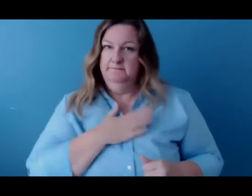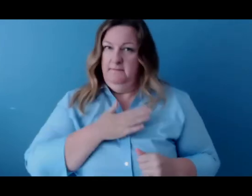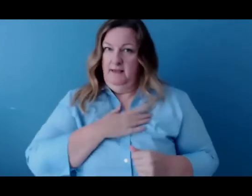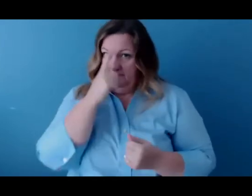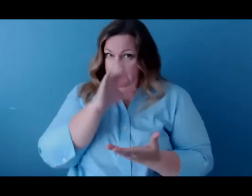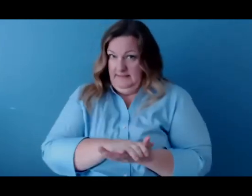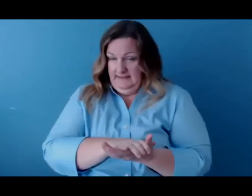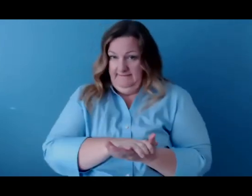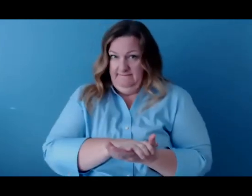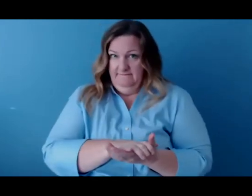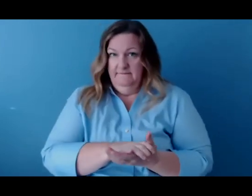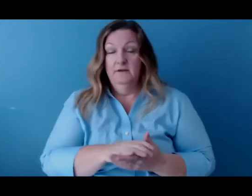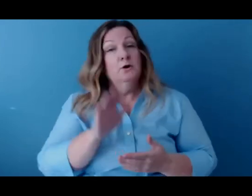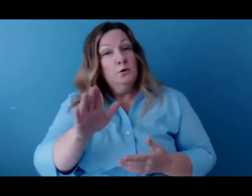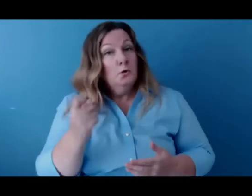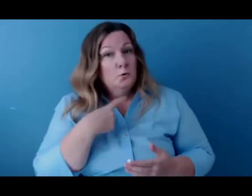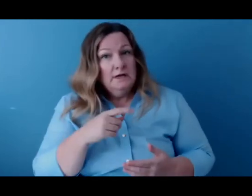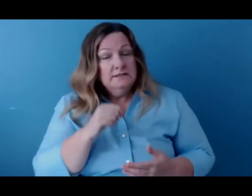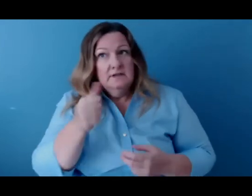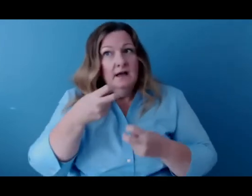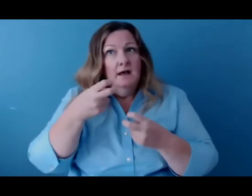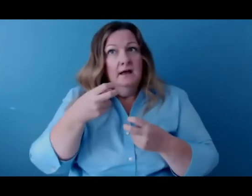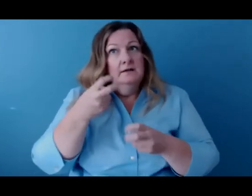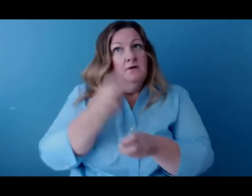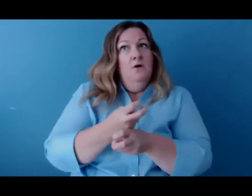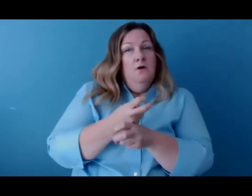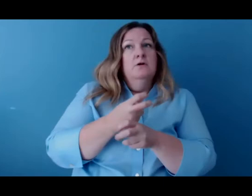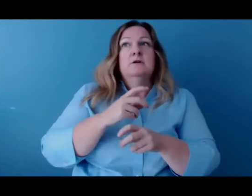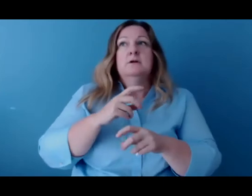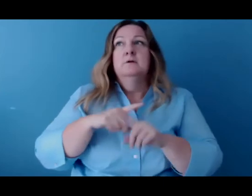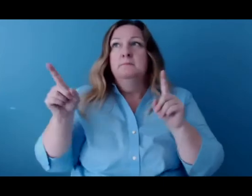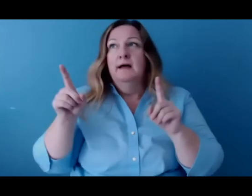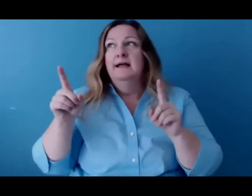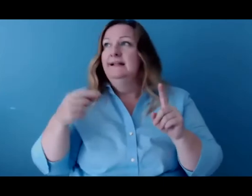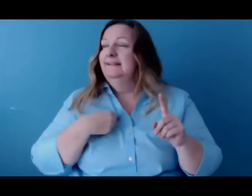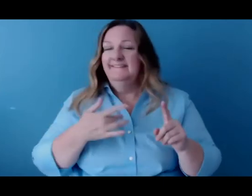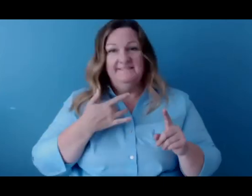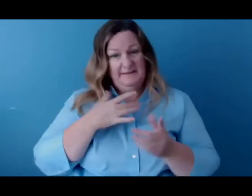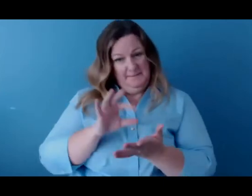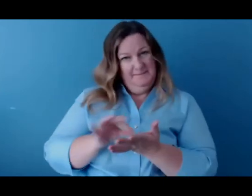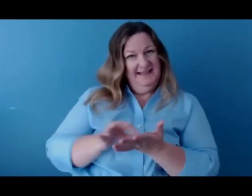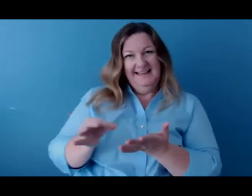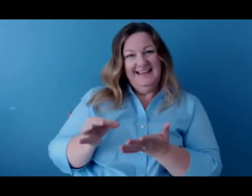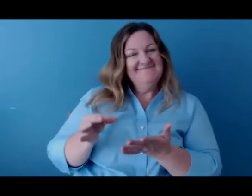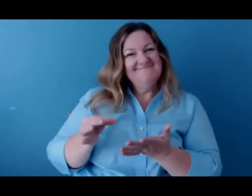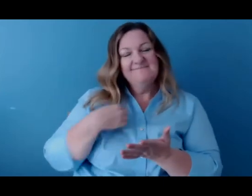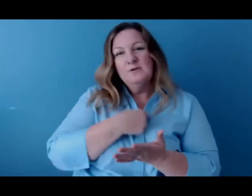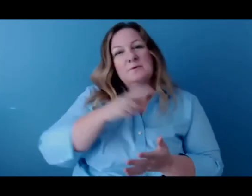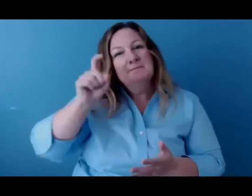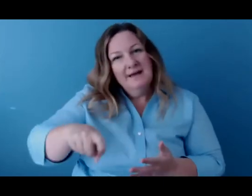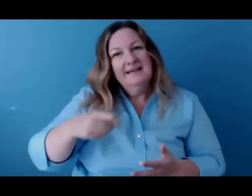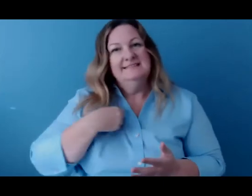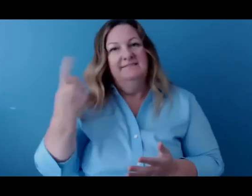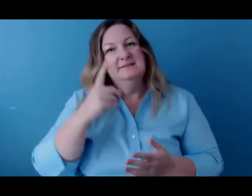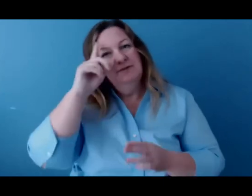a curveball, but we have to have something there for folks, and it's better